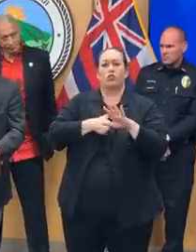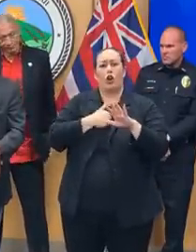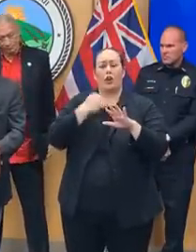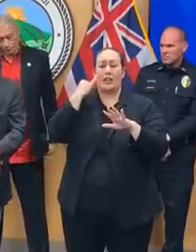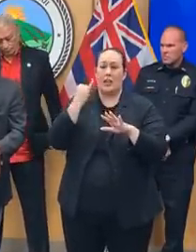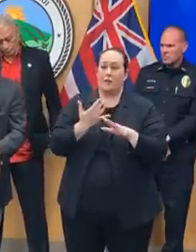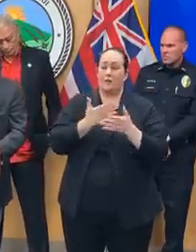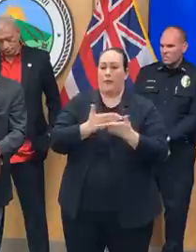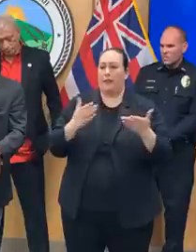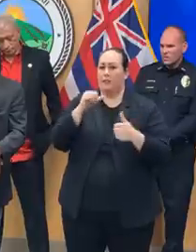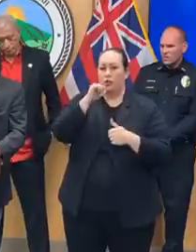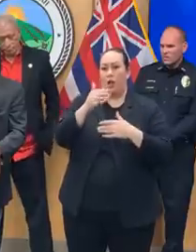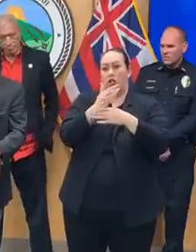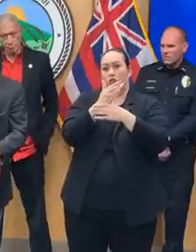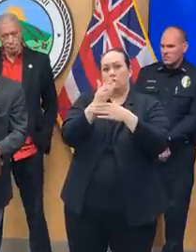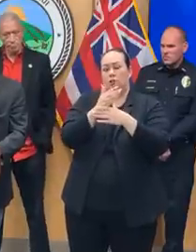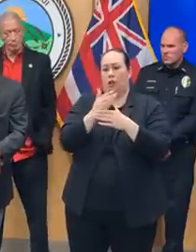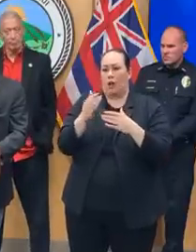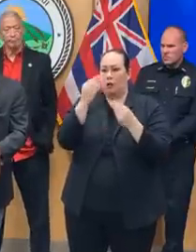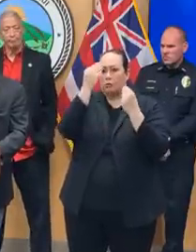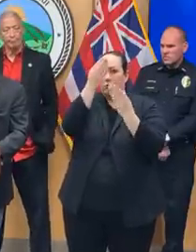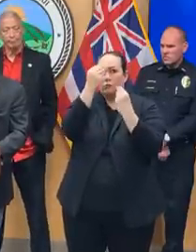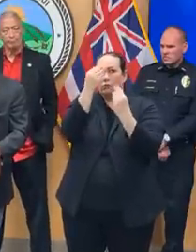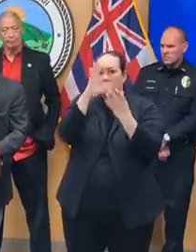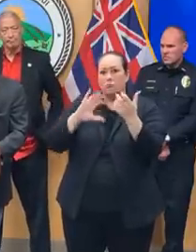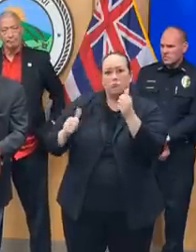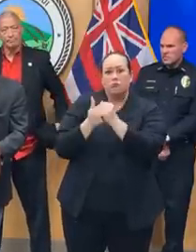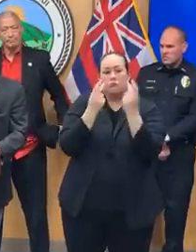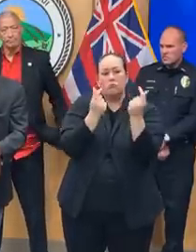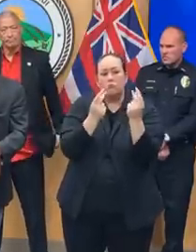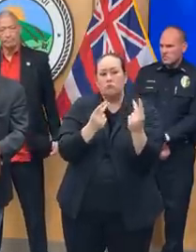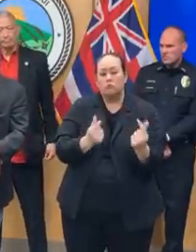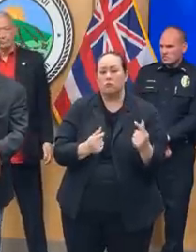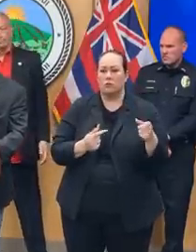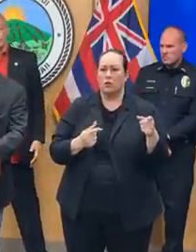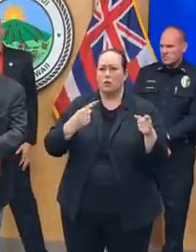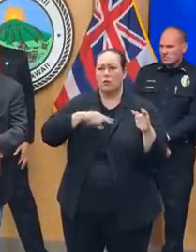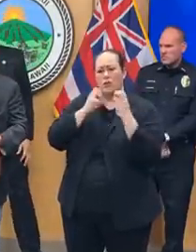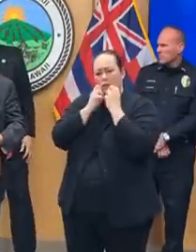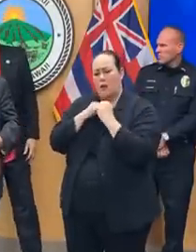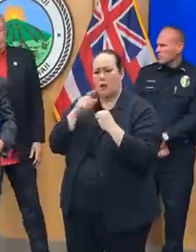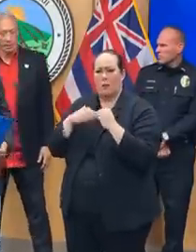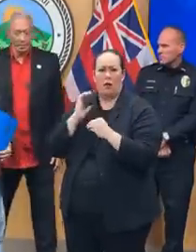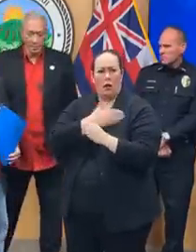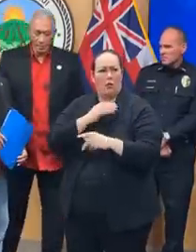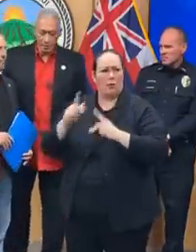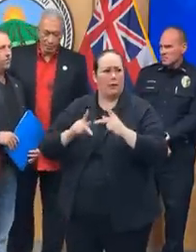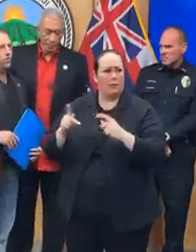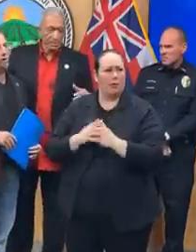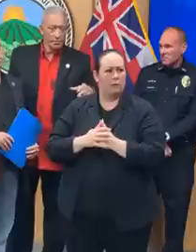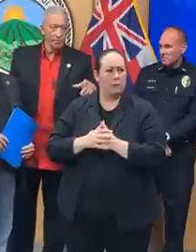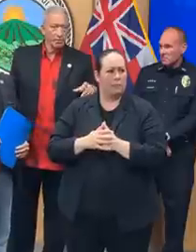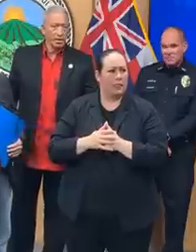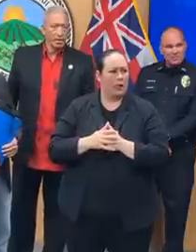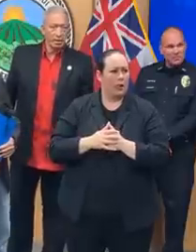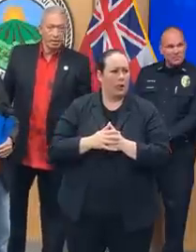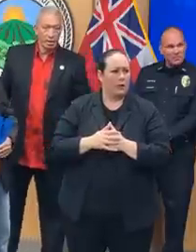feel like things are shared with you in real time. We care more about people than that. So, sir, how do you